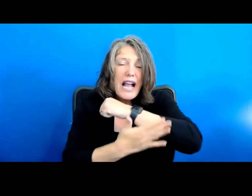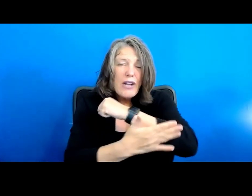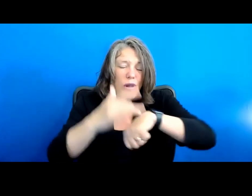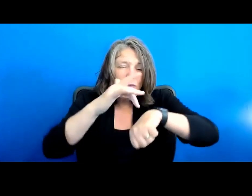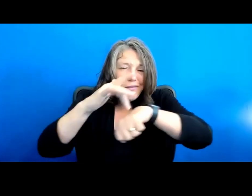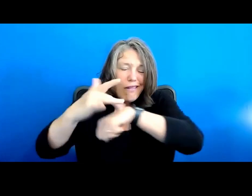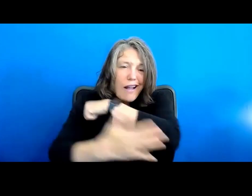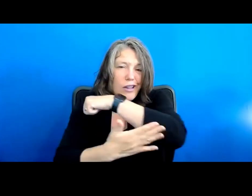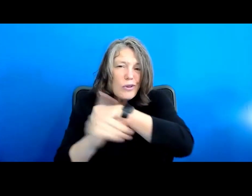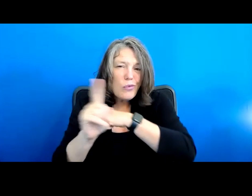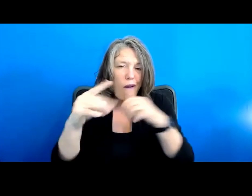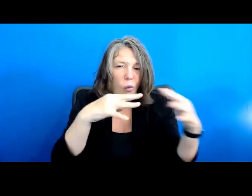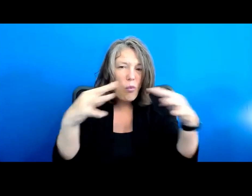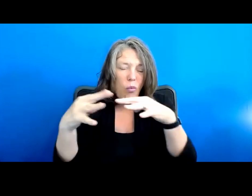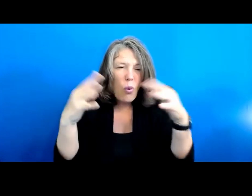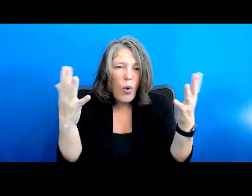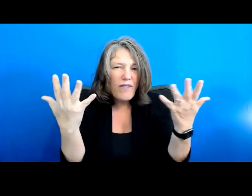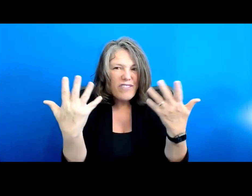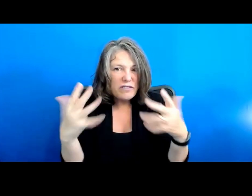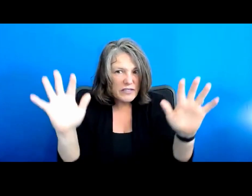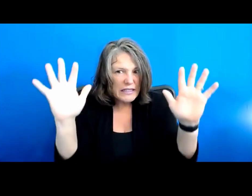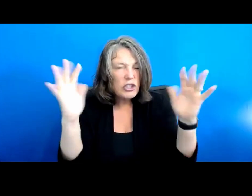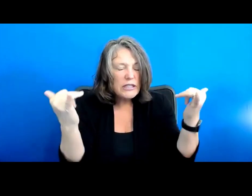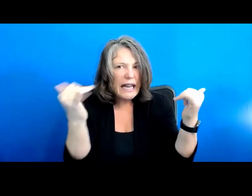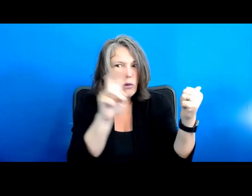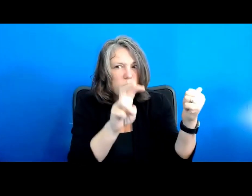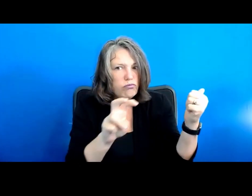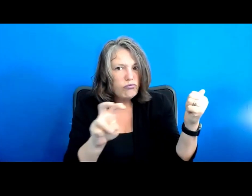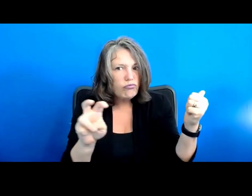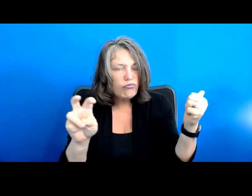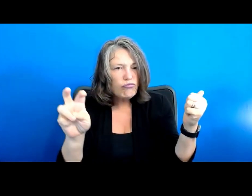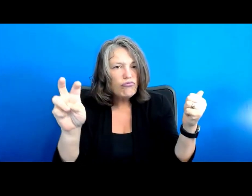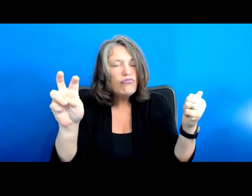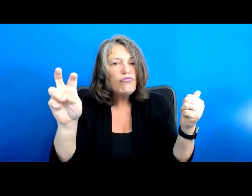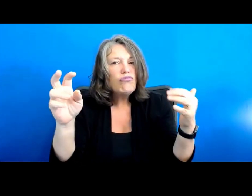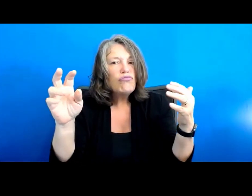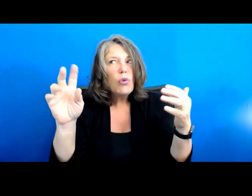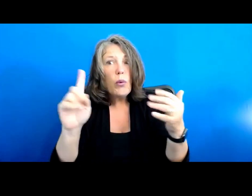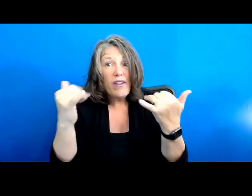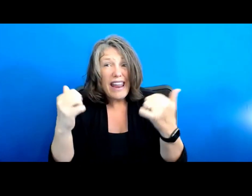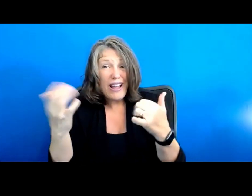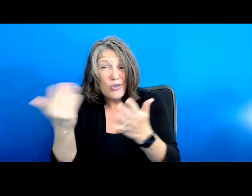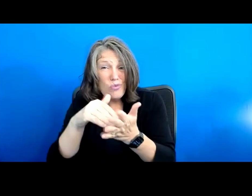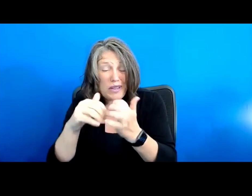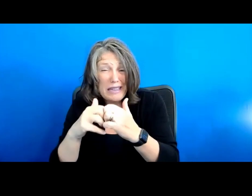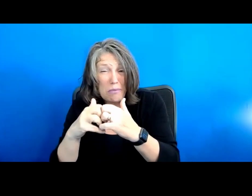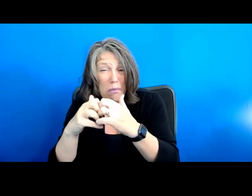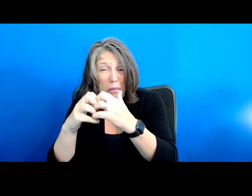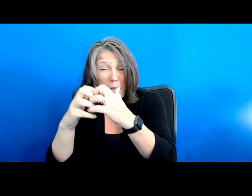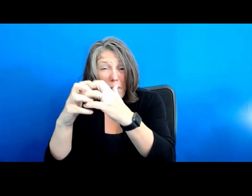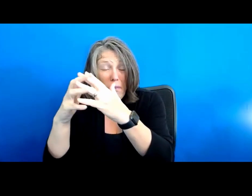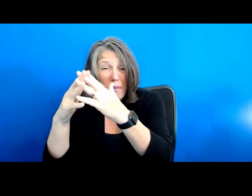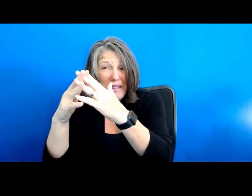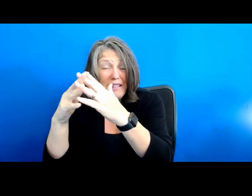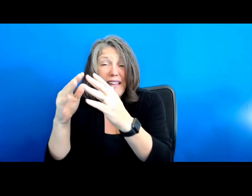or countries that are in transition, where they're trying to rebuild and mend some